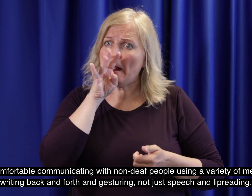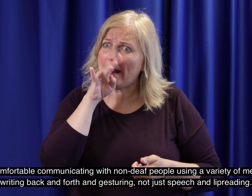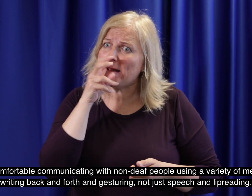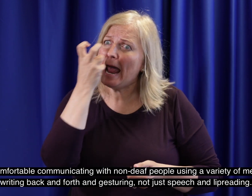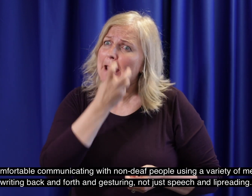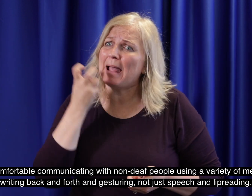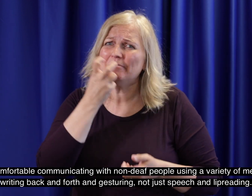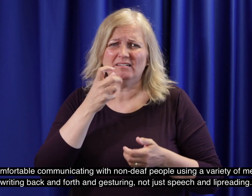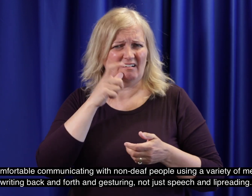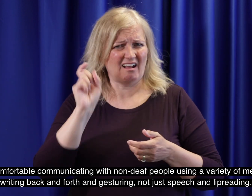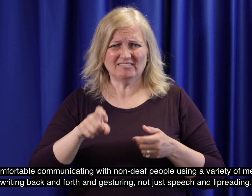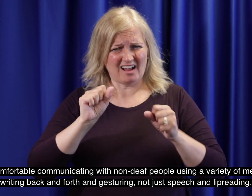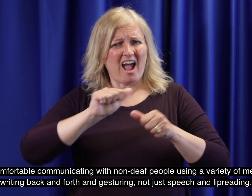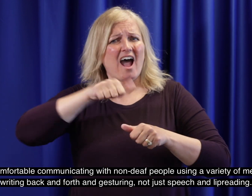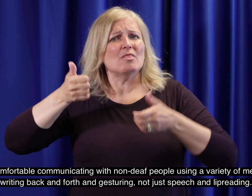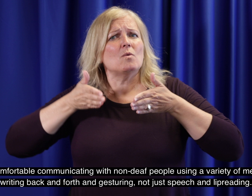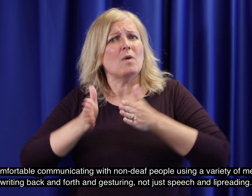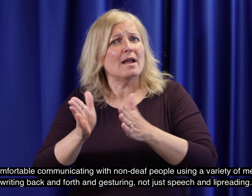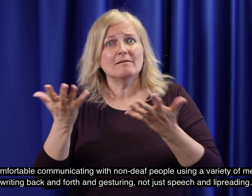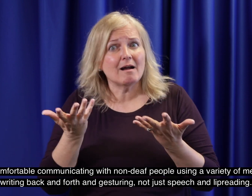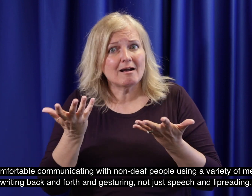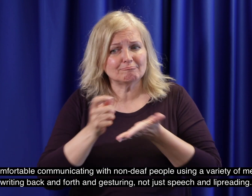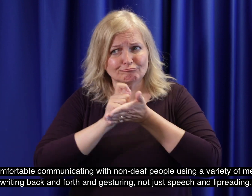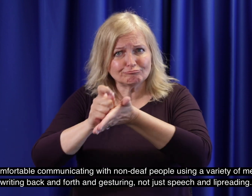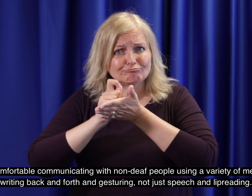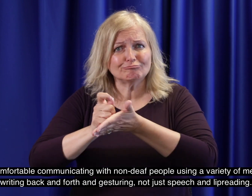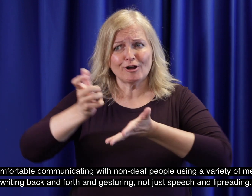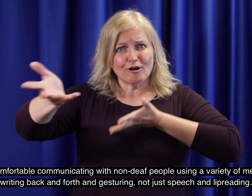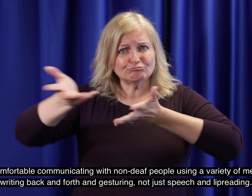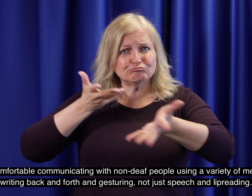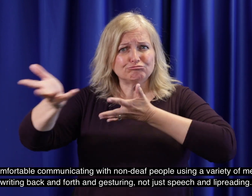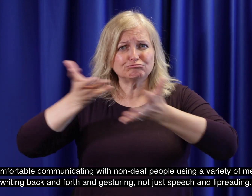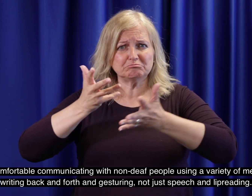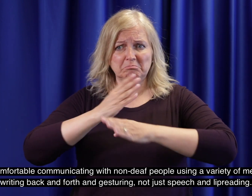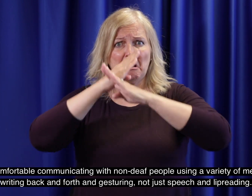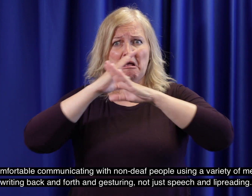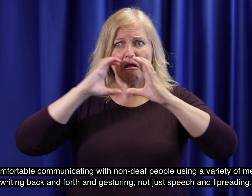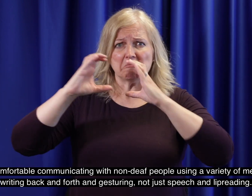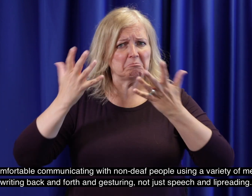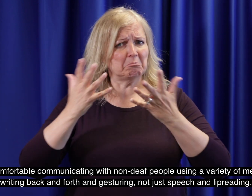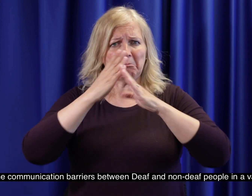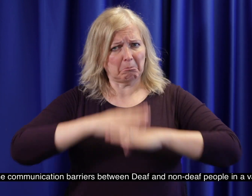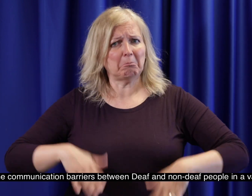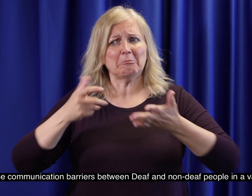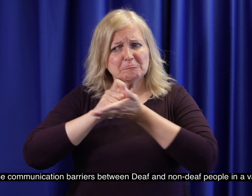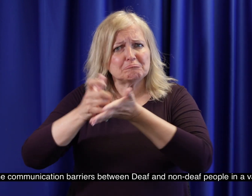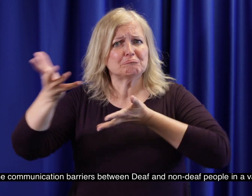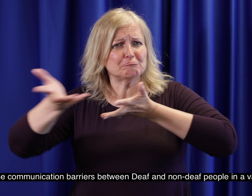Nyle is also comfortable communicating with non-deaf people using a variety of methods, like writing back and forth and gesturing, not just speech and lip